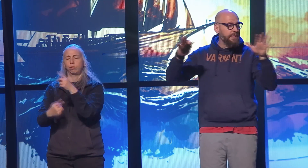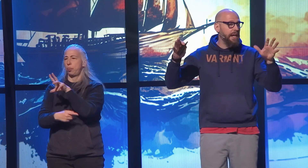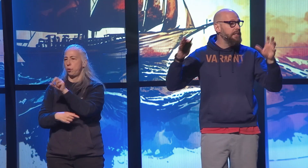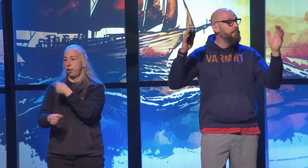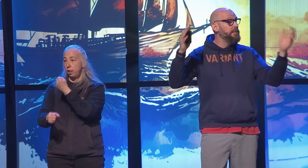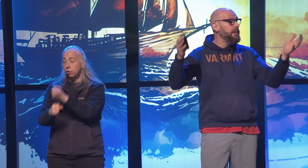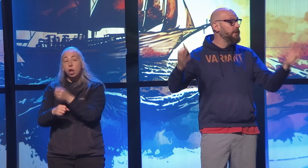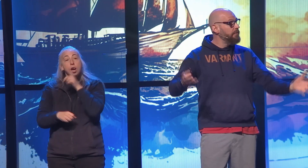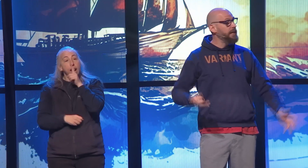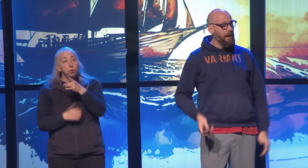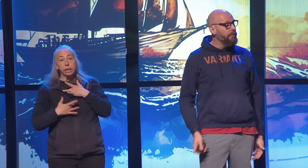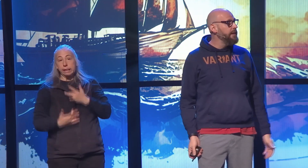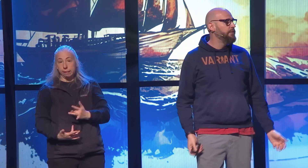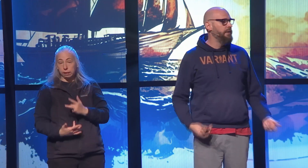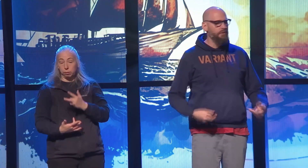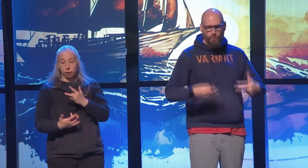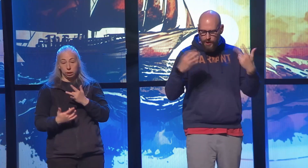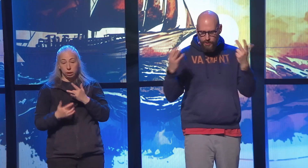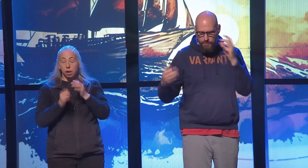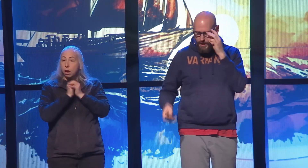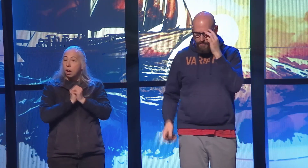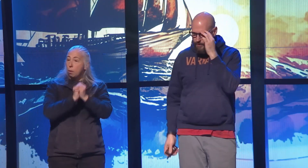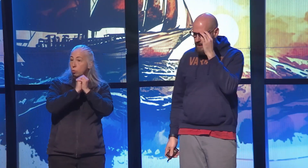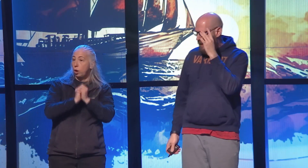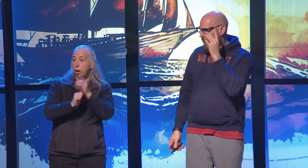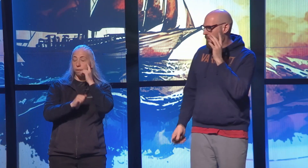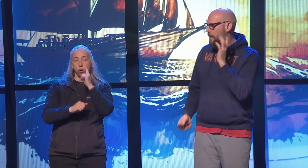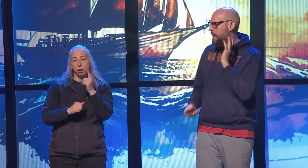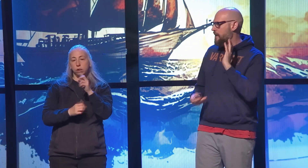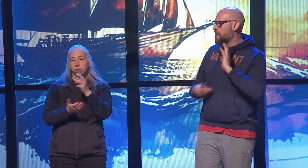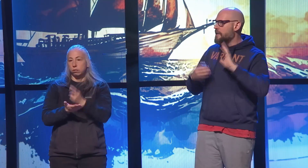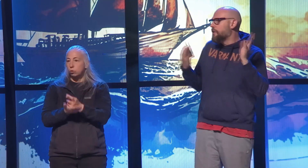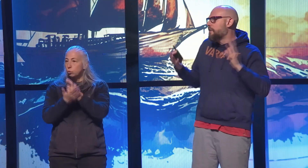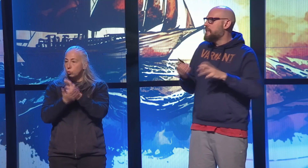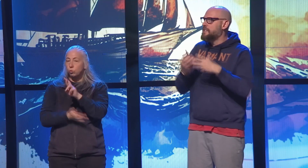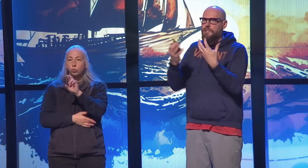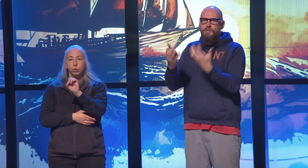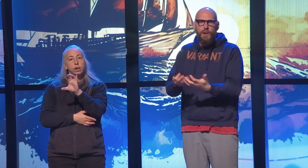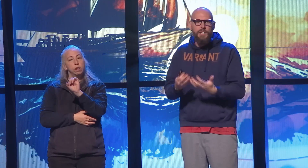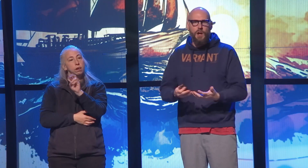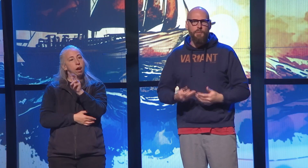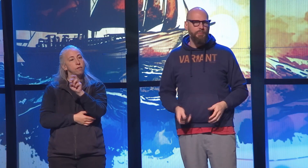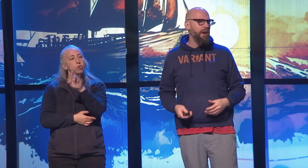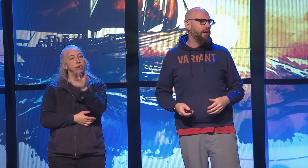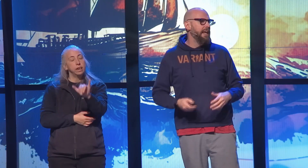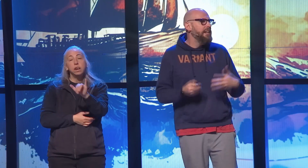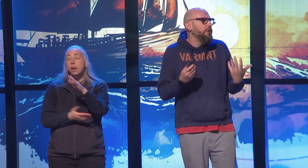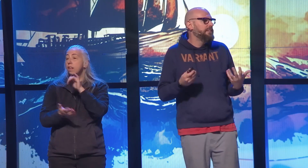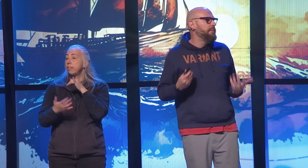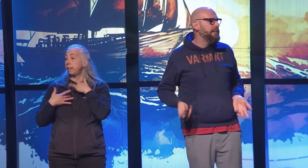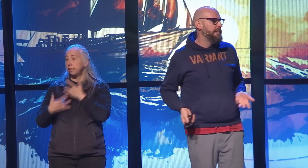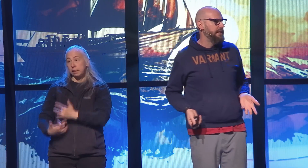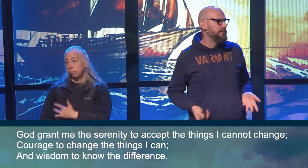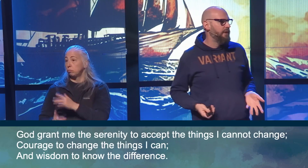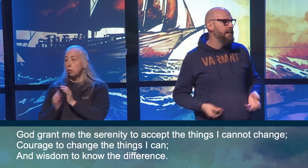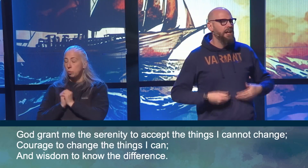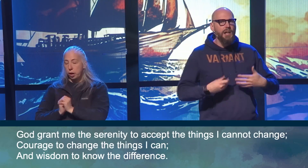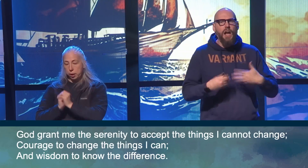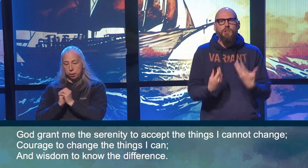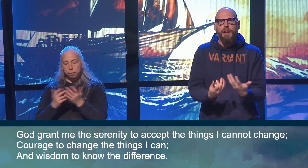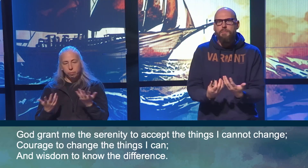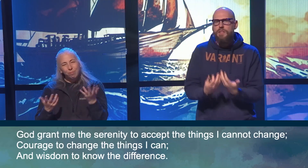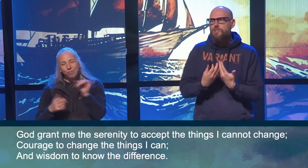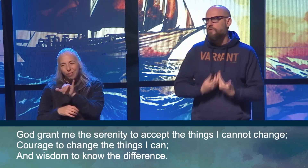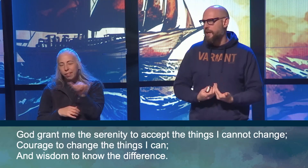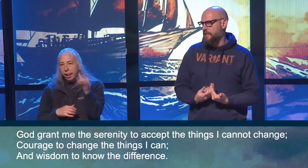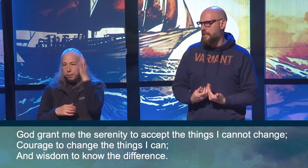lot of settings, particularly in recovery. If you've ever walked through recovery and are in recovery, this is a very common prayer. And it goes something like this, right?